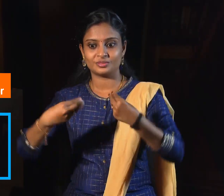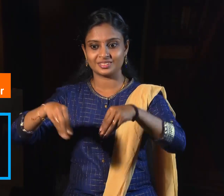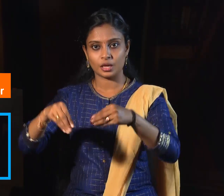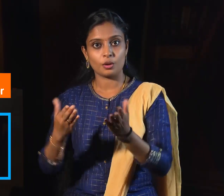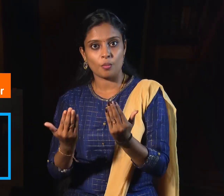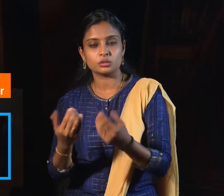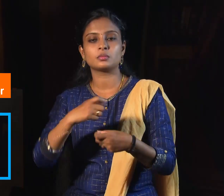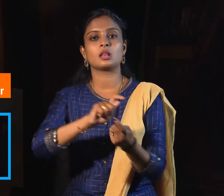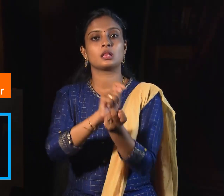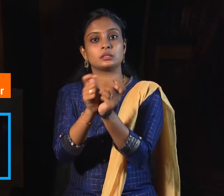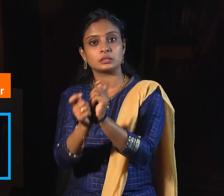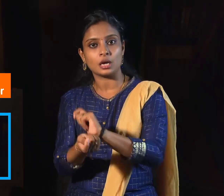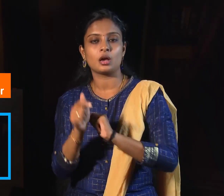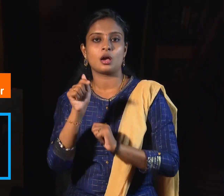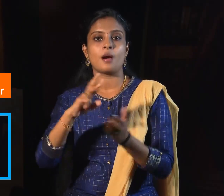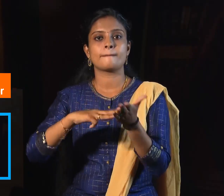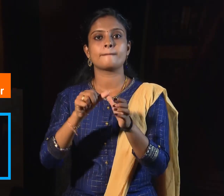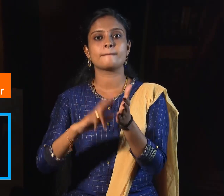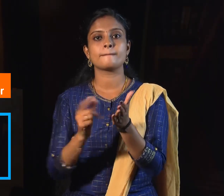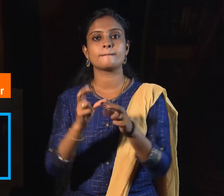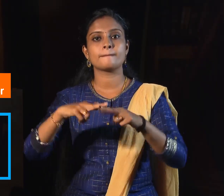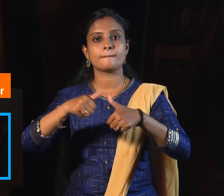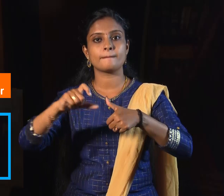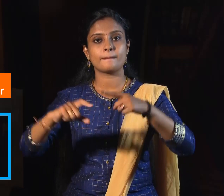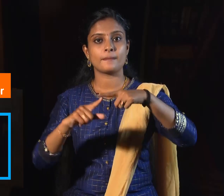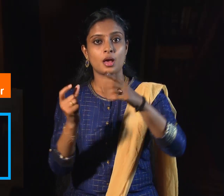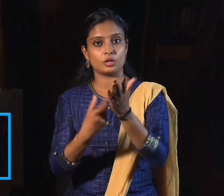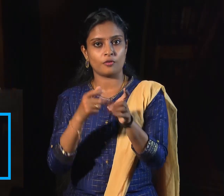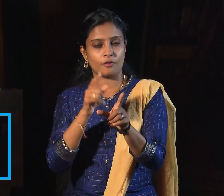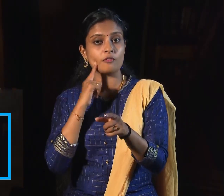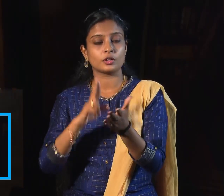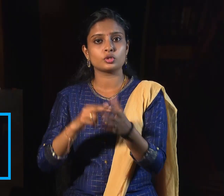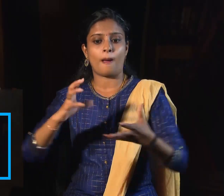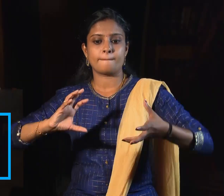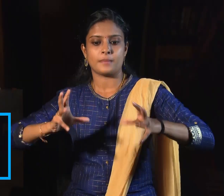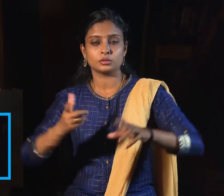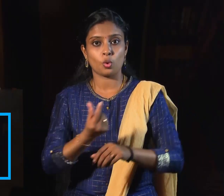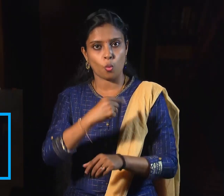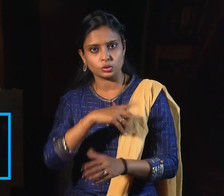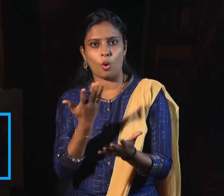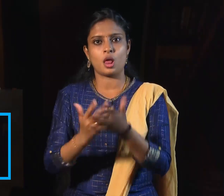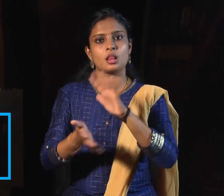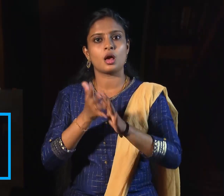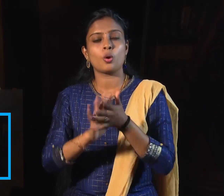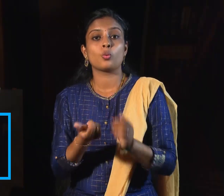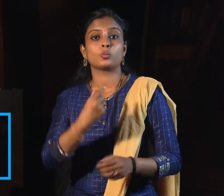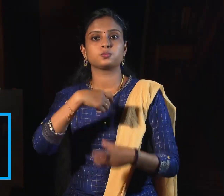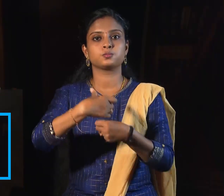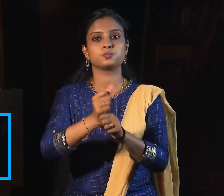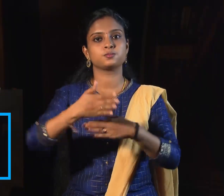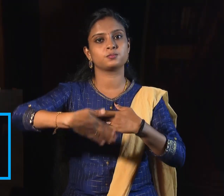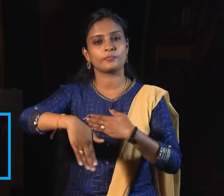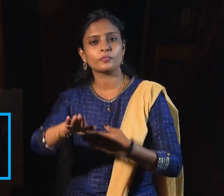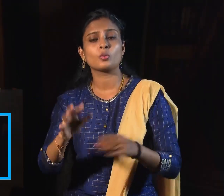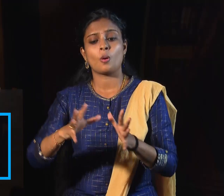marketplace. Goods are manufactured either by machines or by hand. Manufacturing is the production of goods